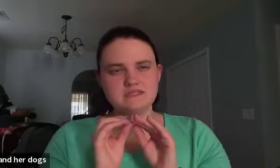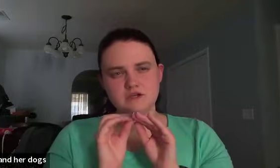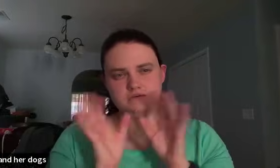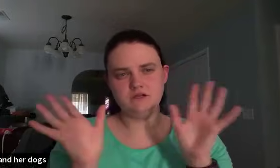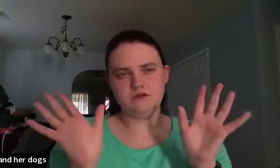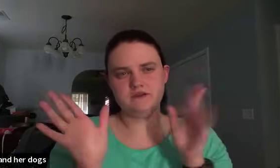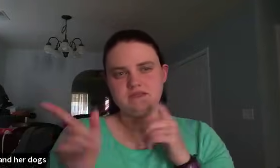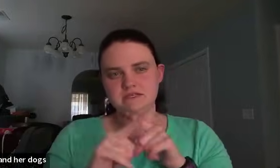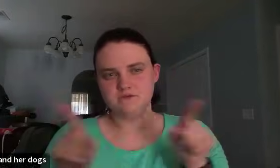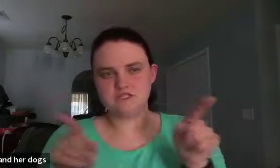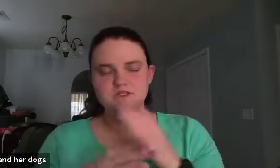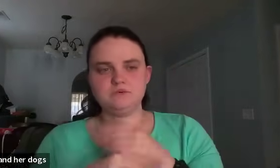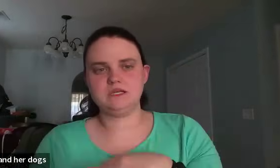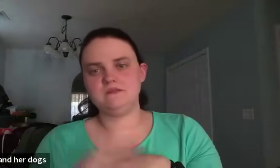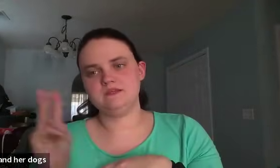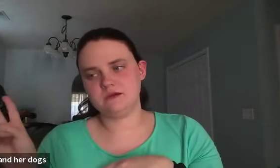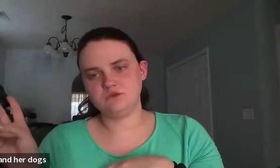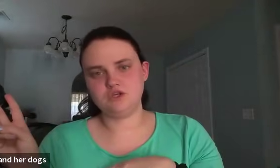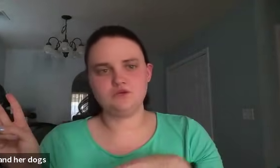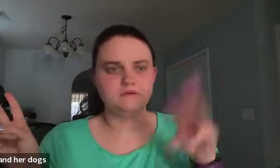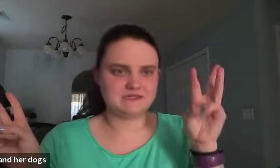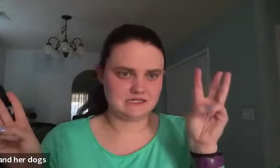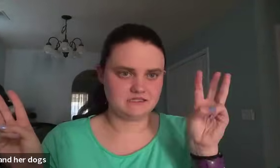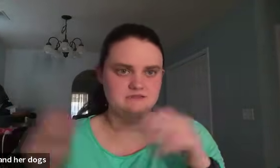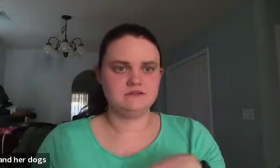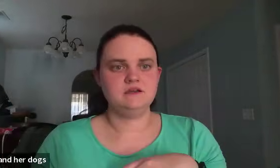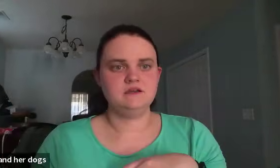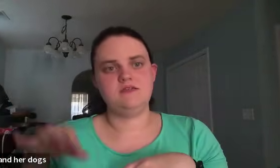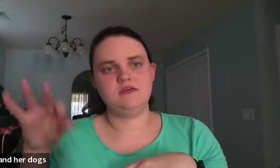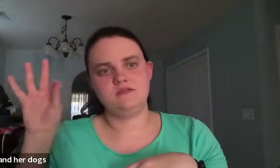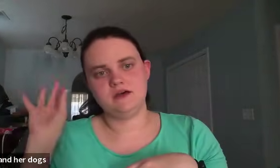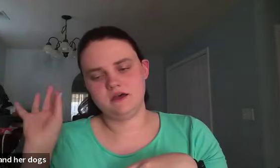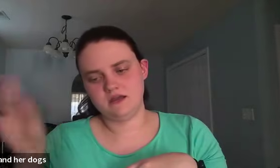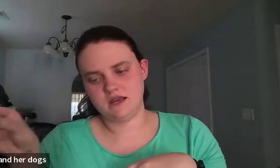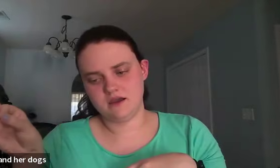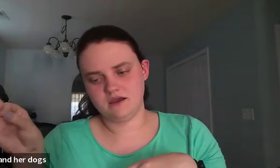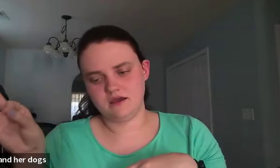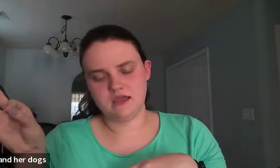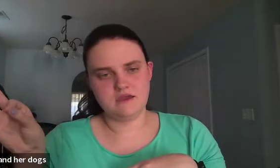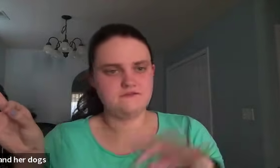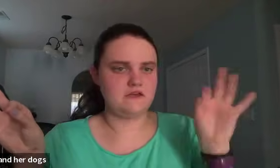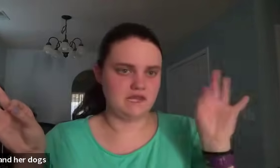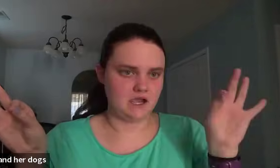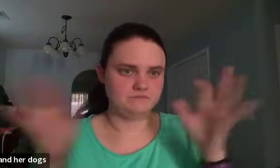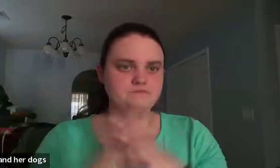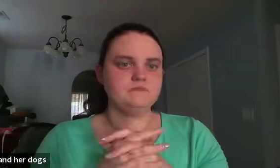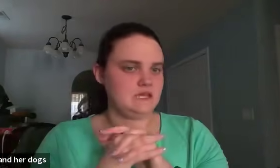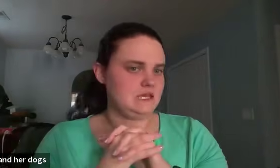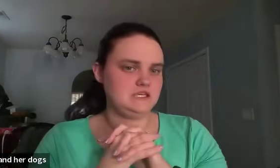that's how you would clarify the difference between the W and the 6 and then the F and the 9 is